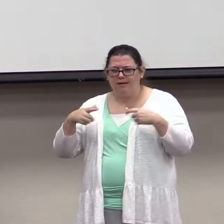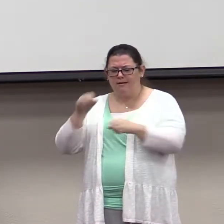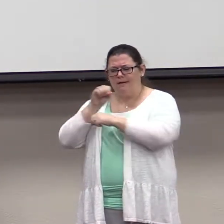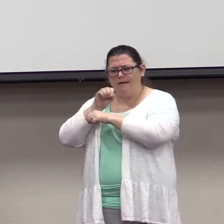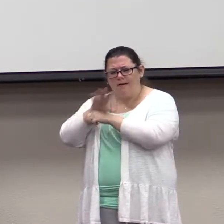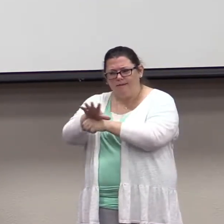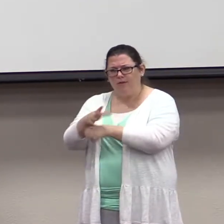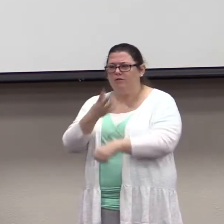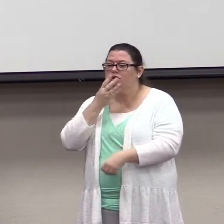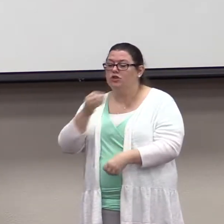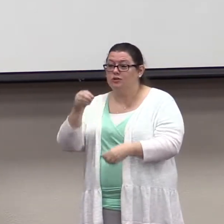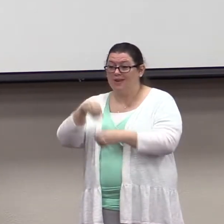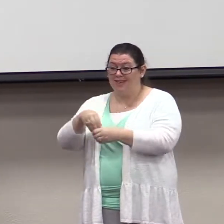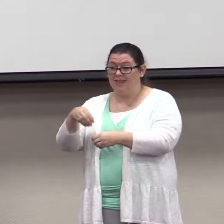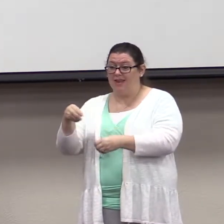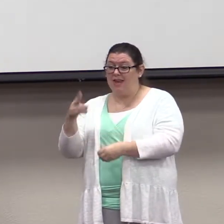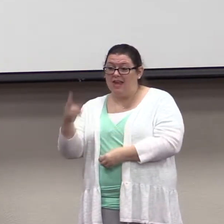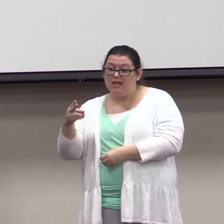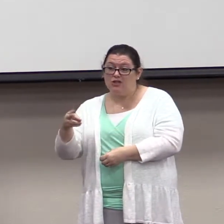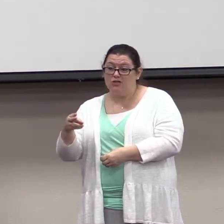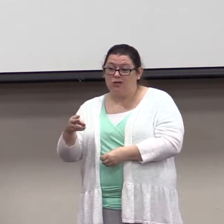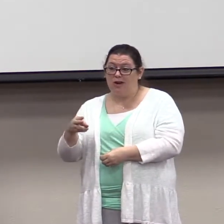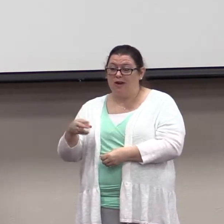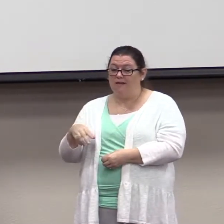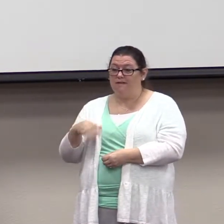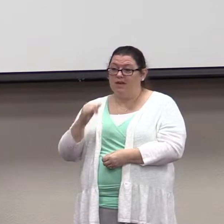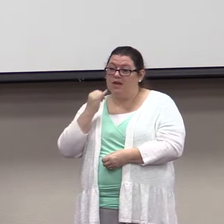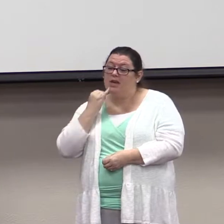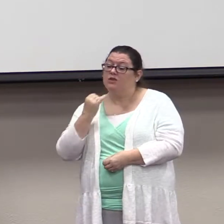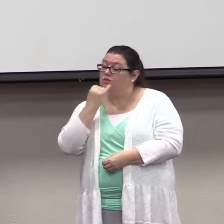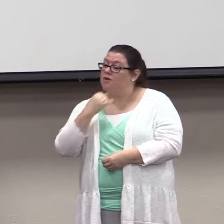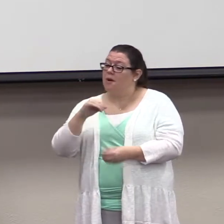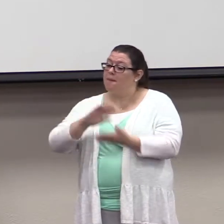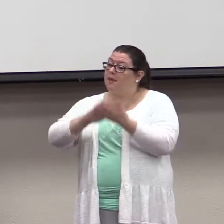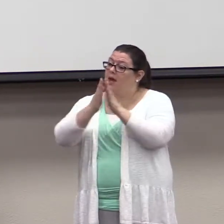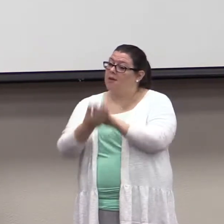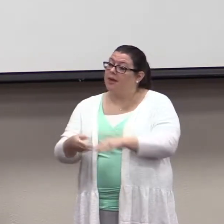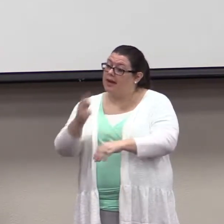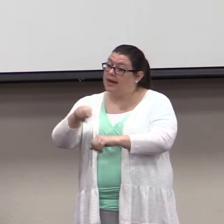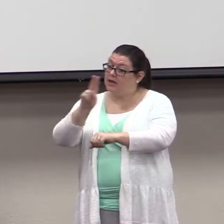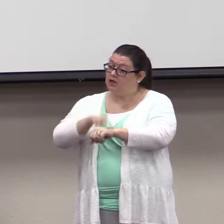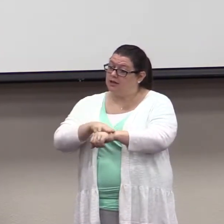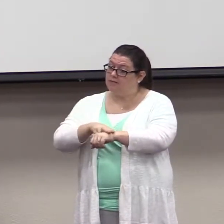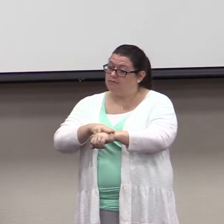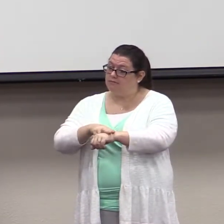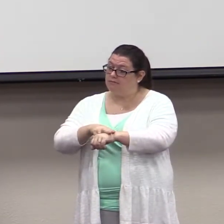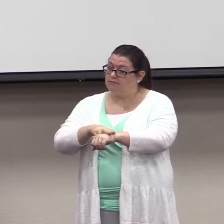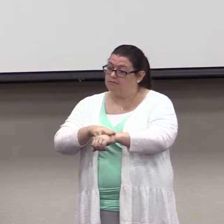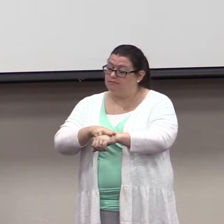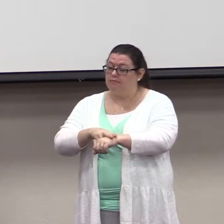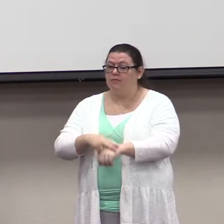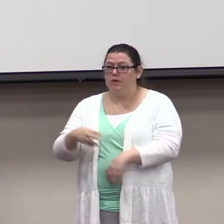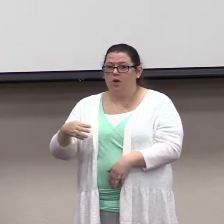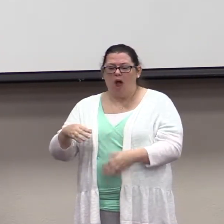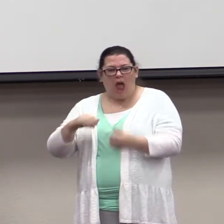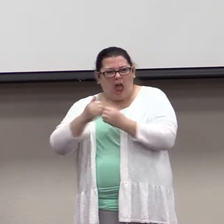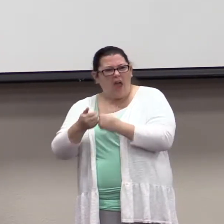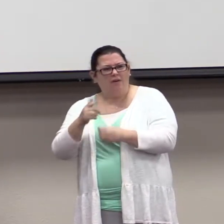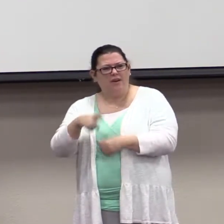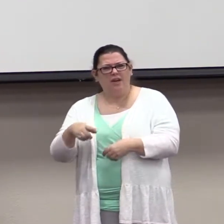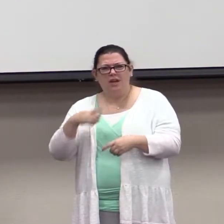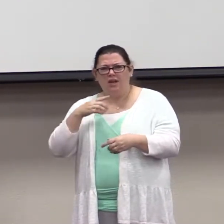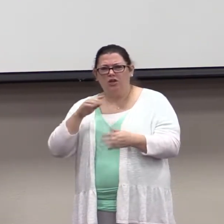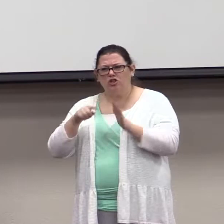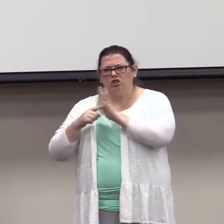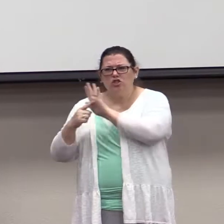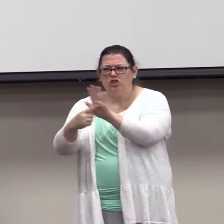their becoming a nation. So how did this remarkable man demonstrate leadership in his life? How can we look at the things